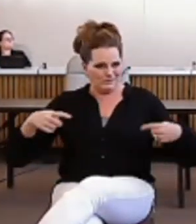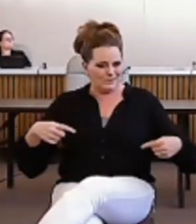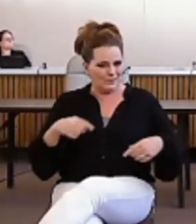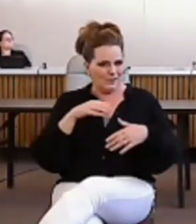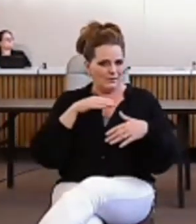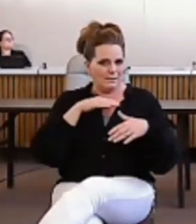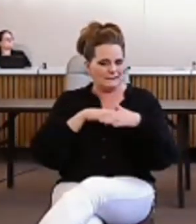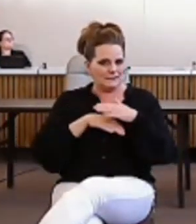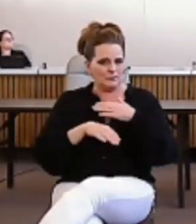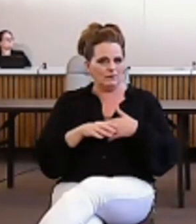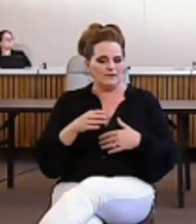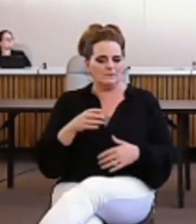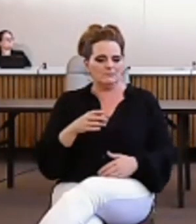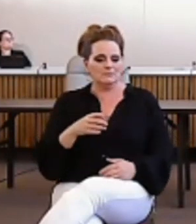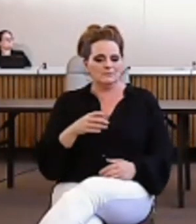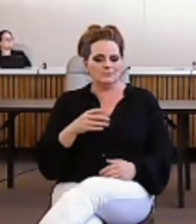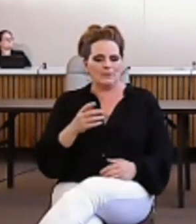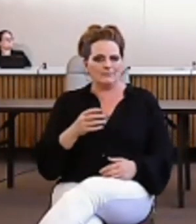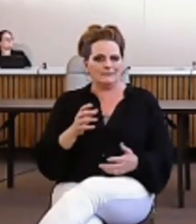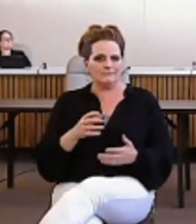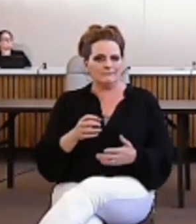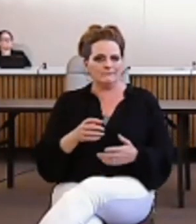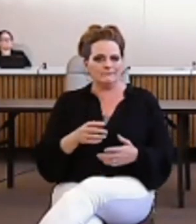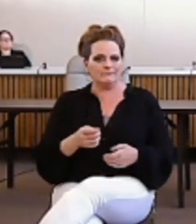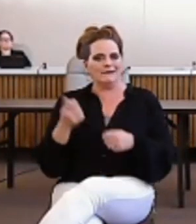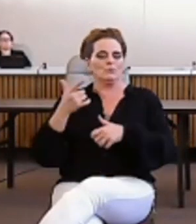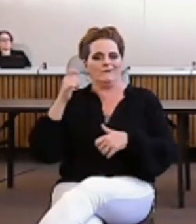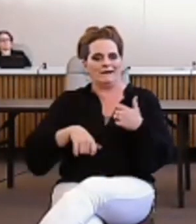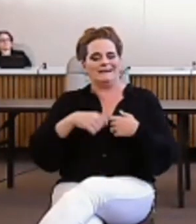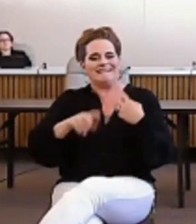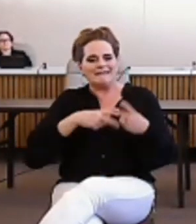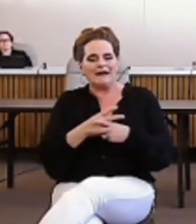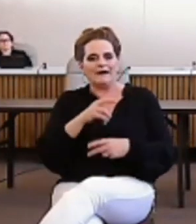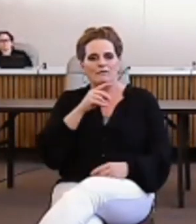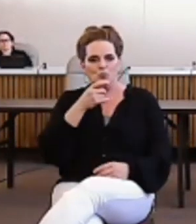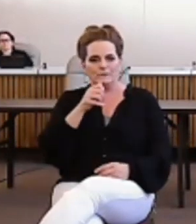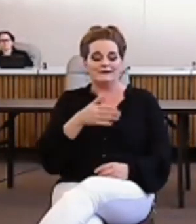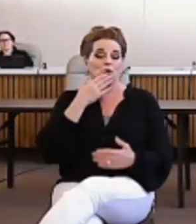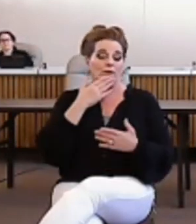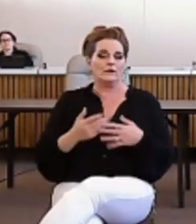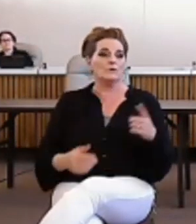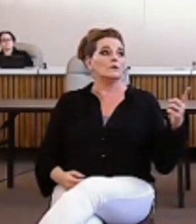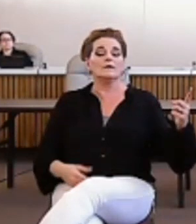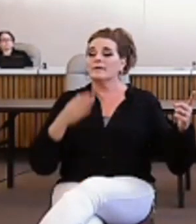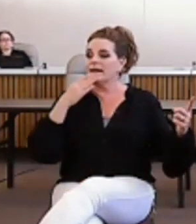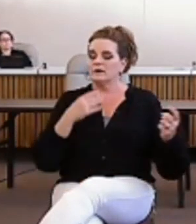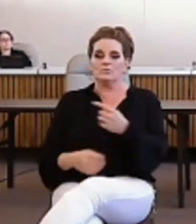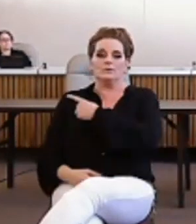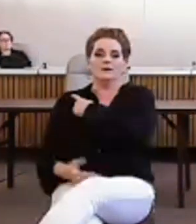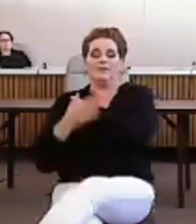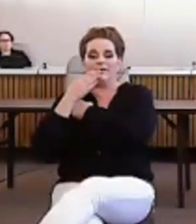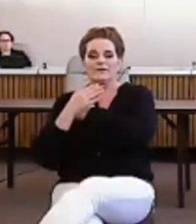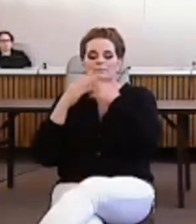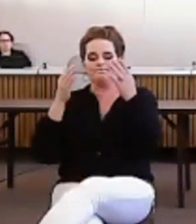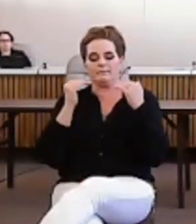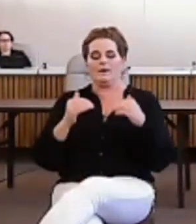it harms any warranty. So I think that's great. Thank you very much. Thank you. Next up, we